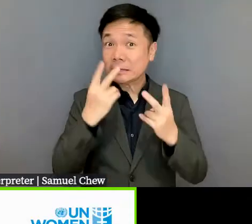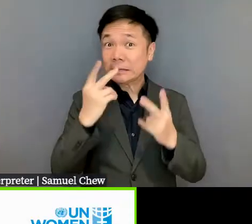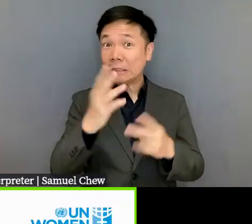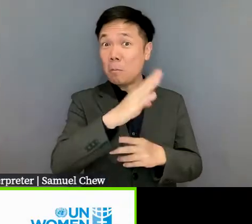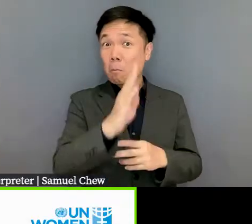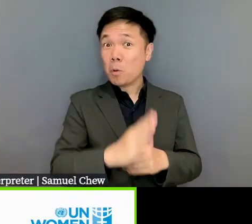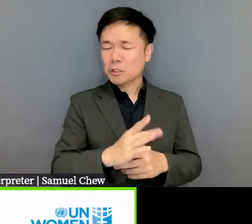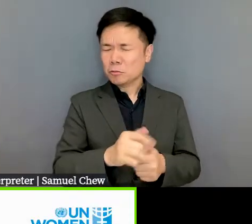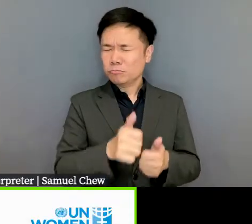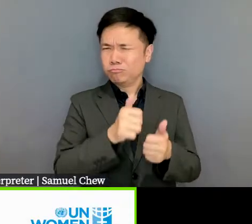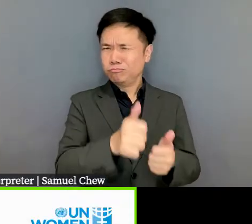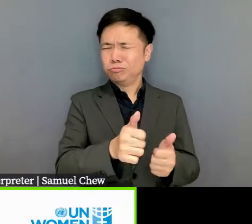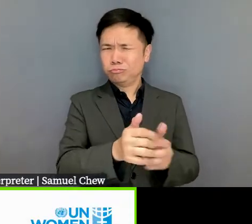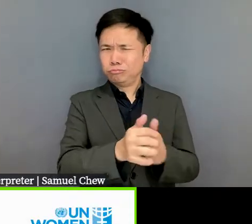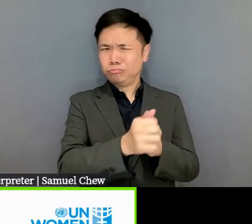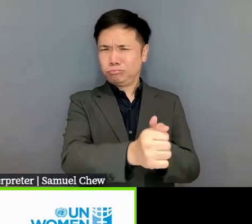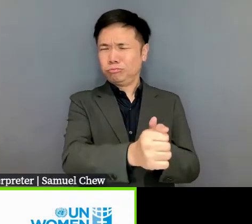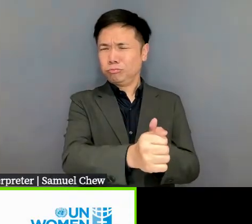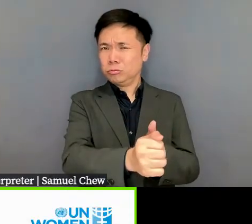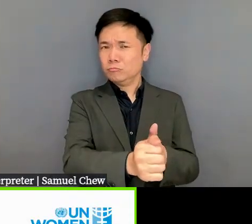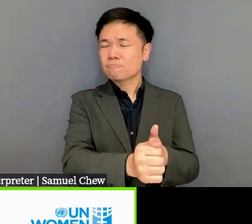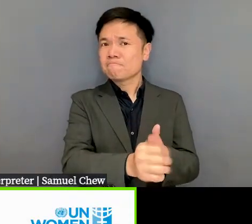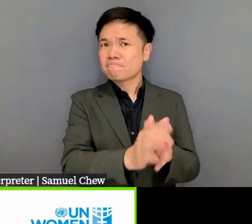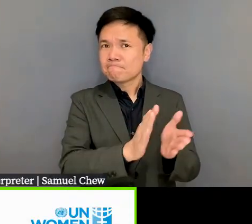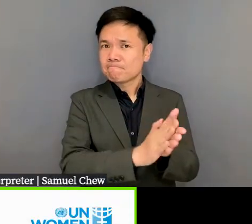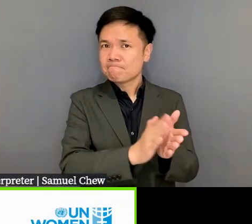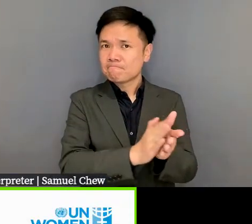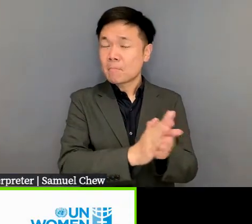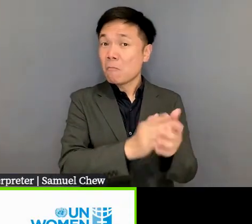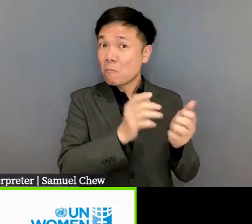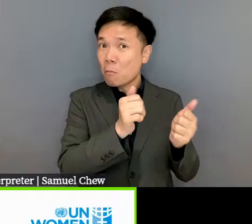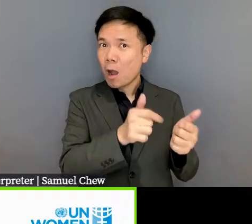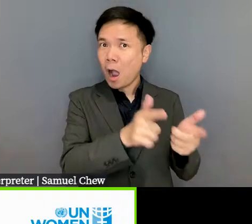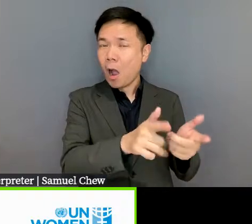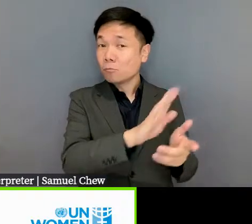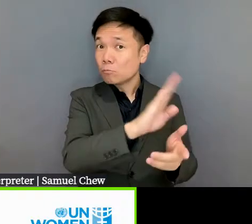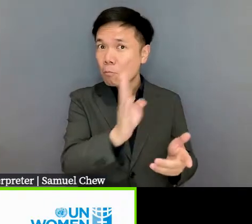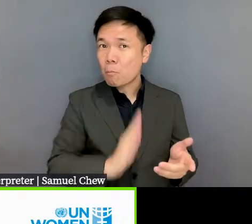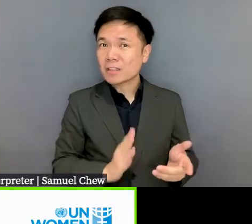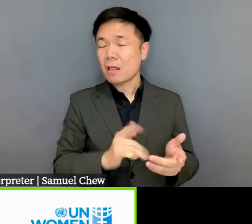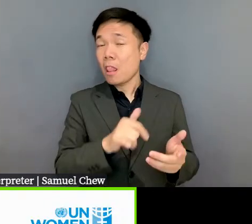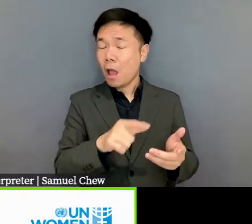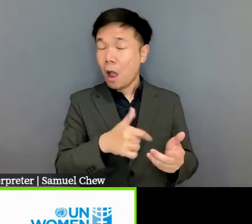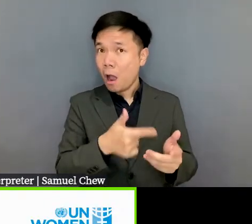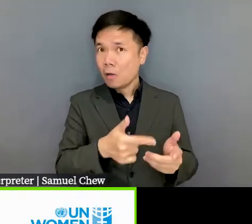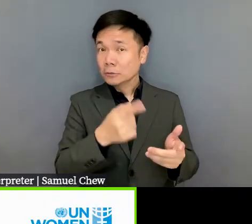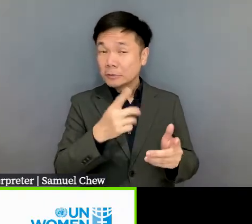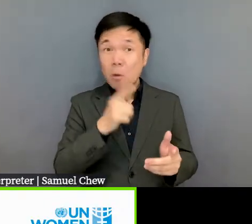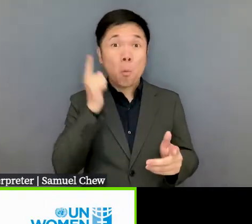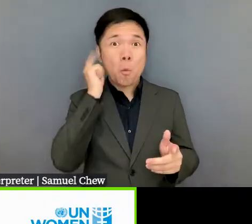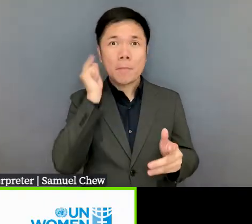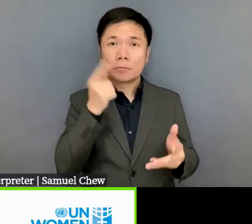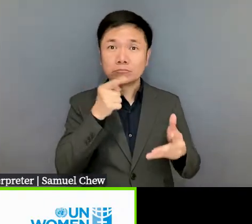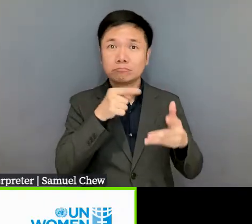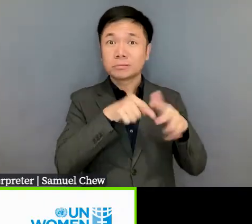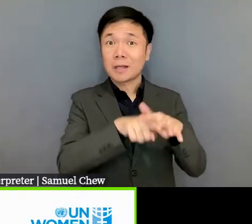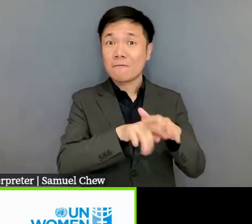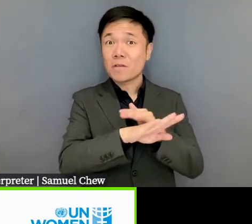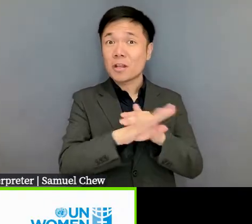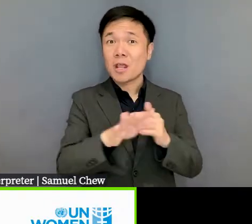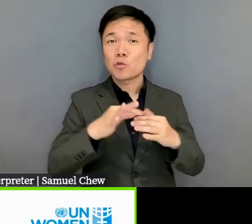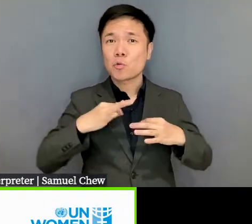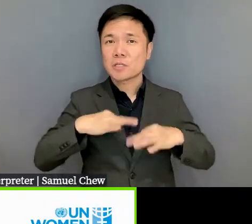example in terms of really taking very seriously gender mainstreaming, within the tourism ministry. It's